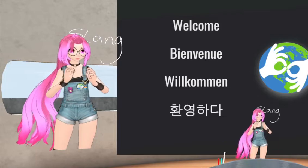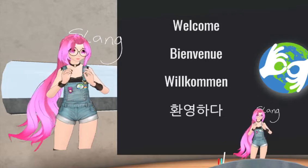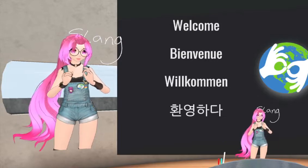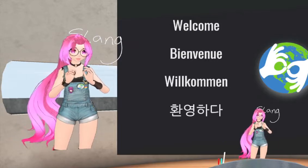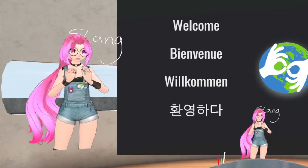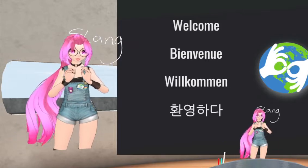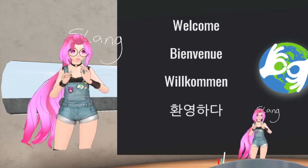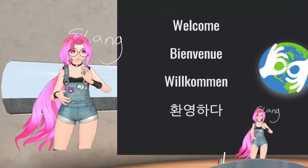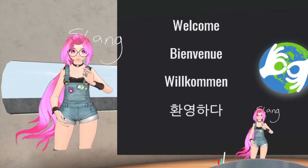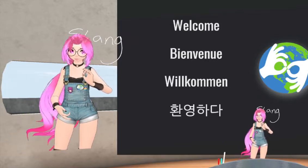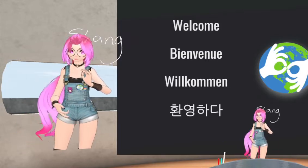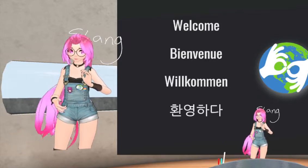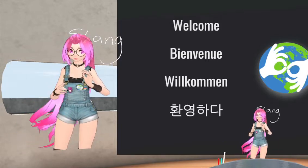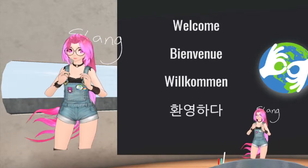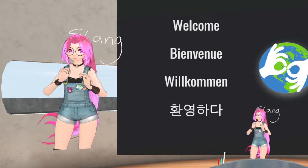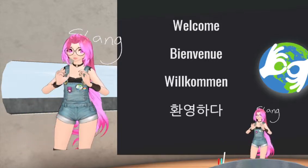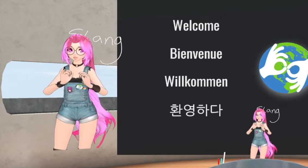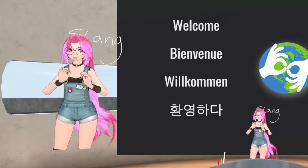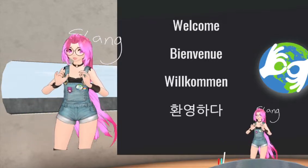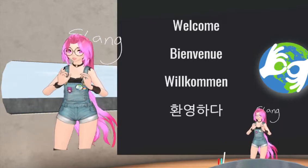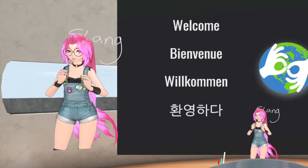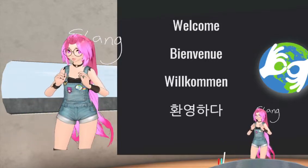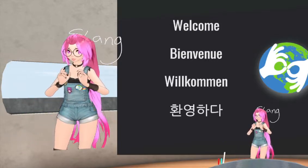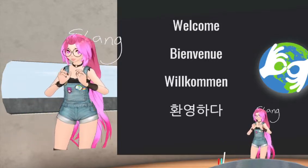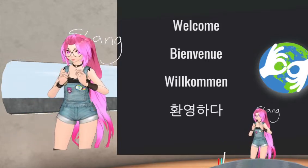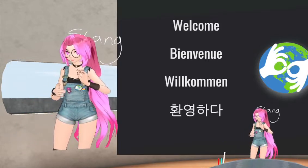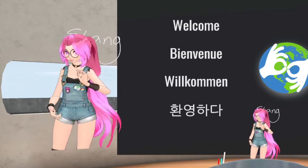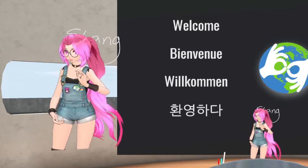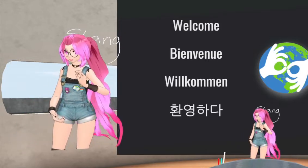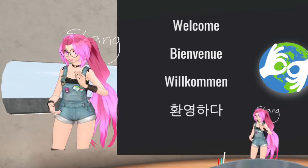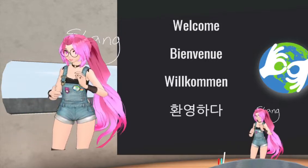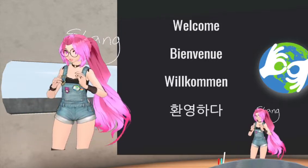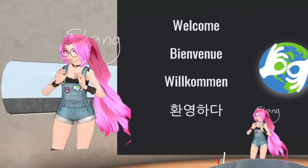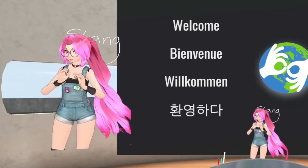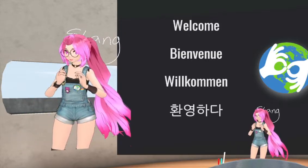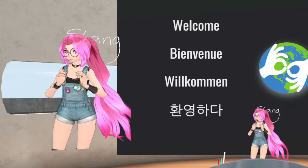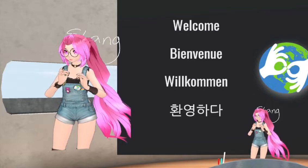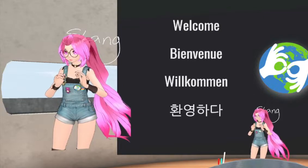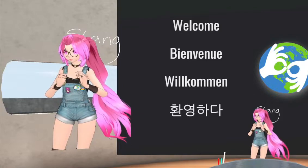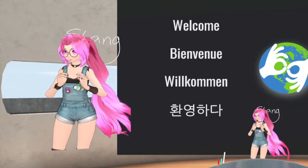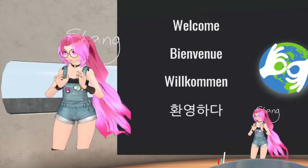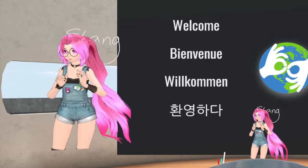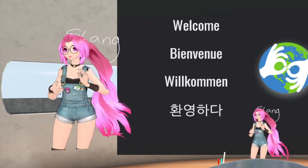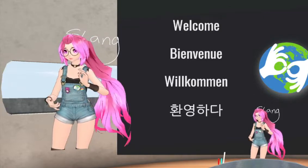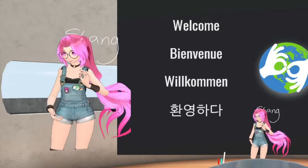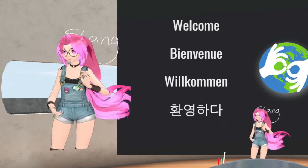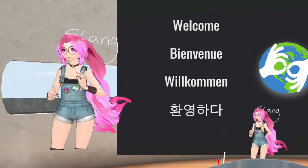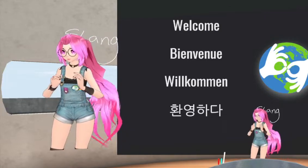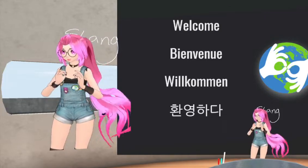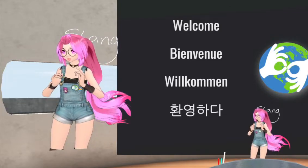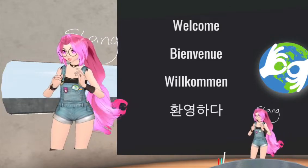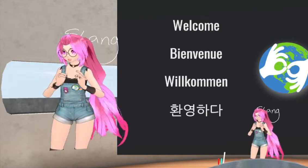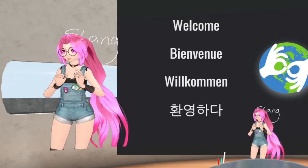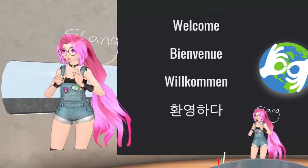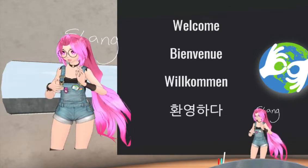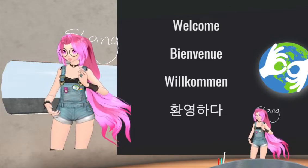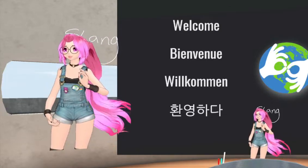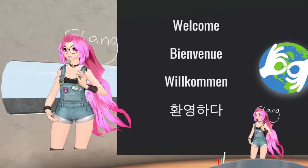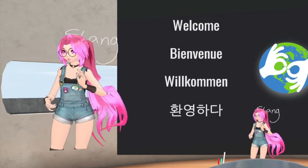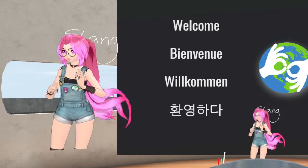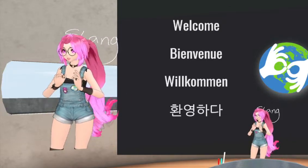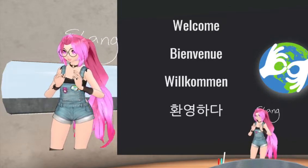more shy and maybe more private. So I think that really just depends on the person. I wouldn't say any question in particular is like a off